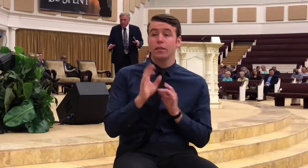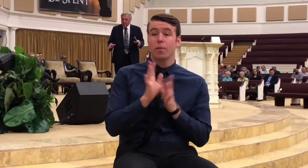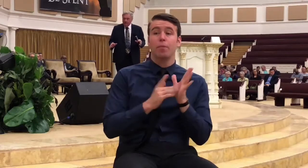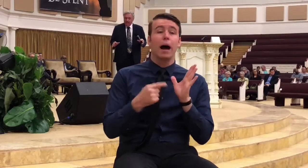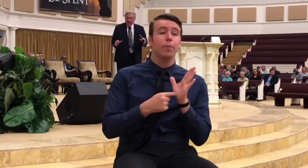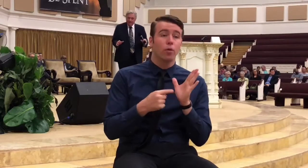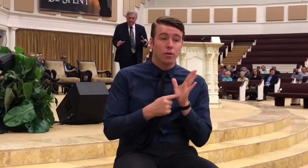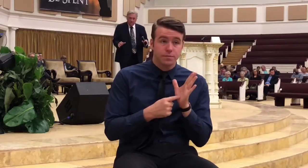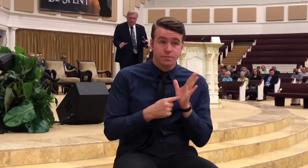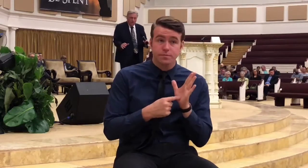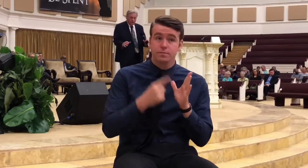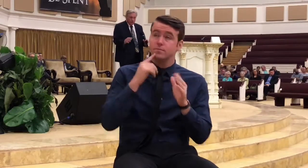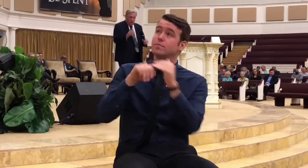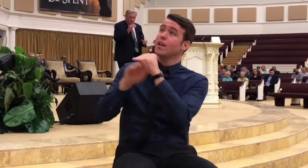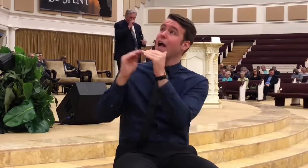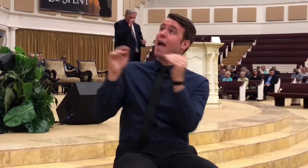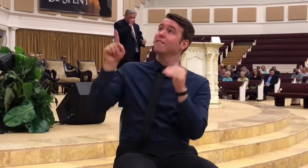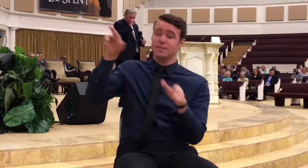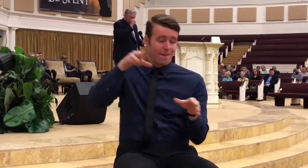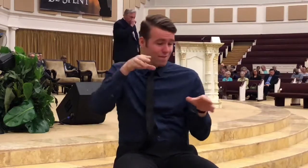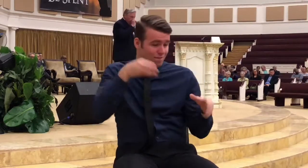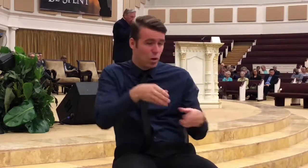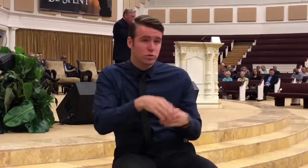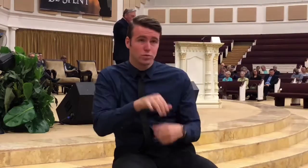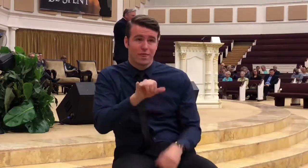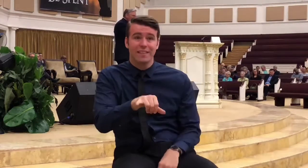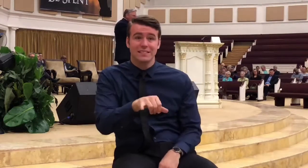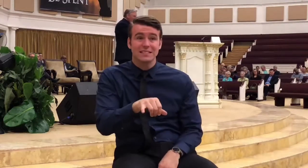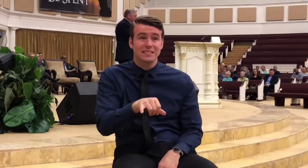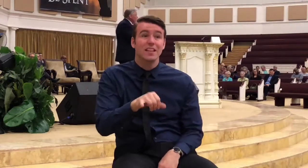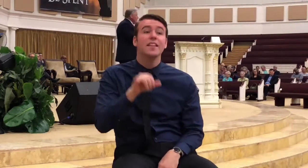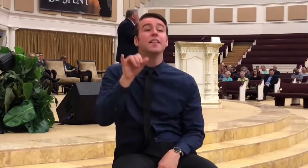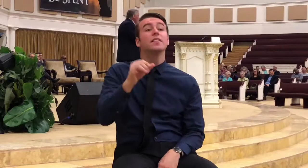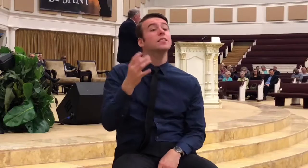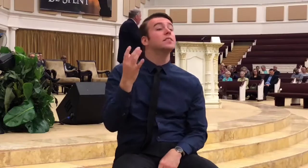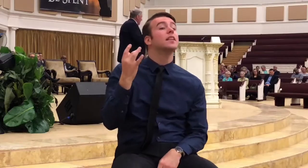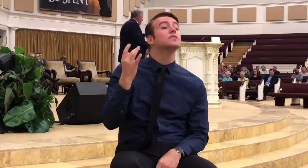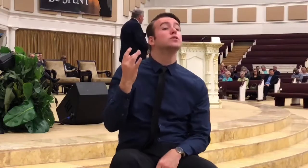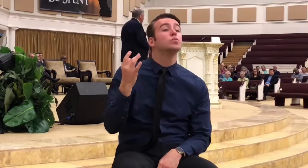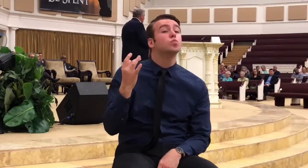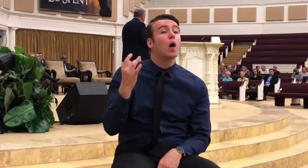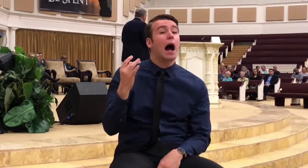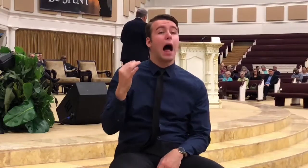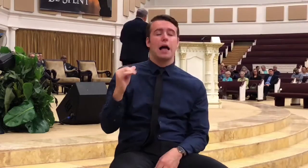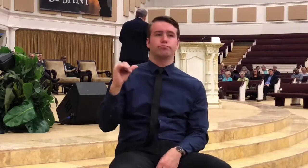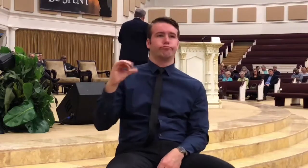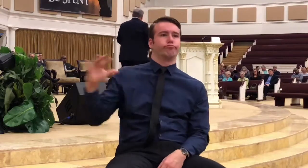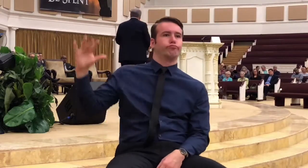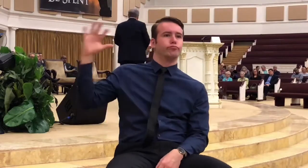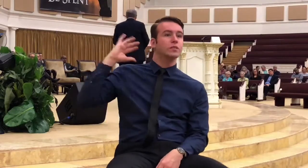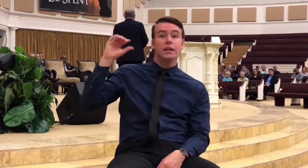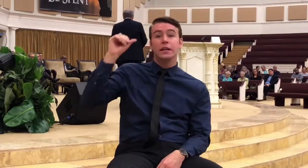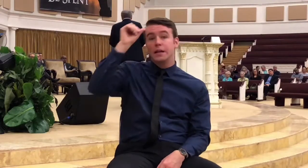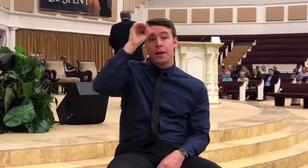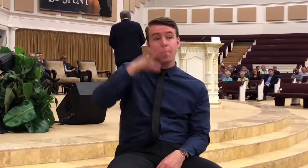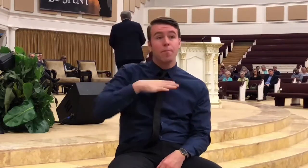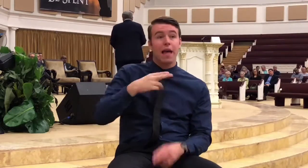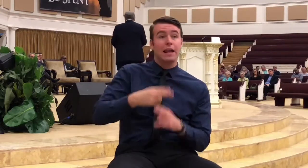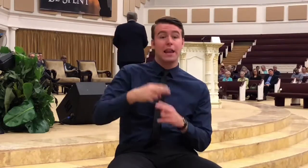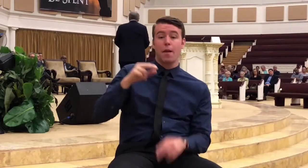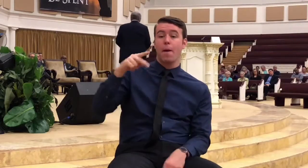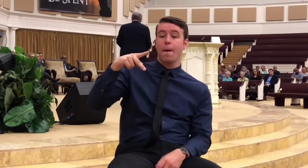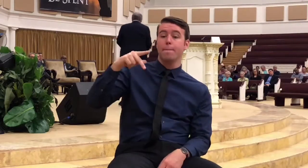Bible that heaven is focused on this. This is why, you know, back in the days of a man named Ptolemy, or